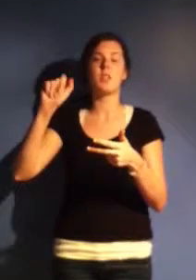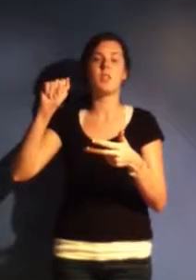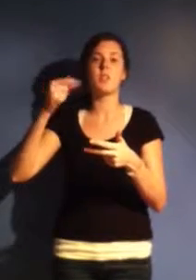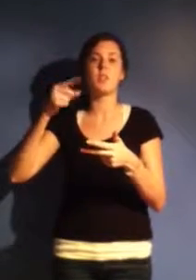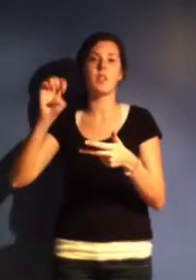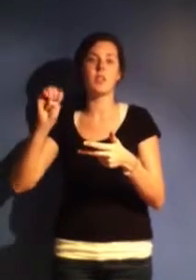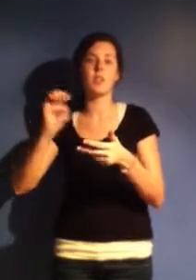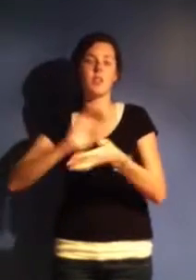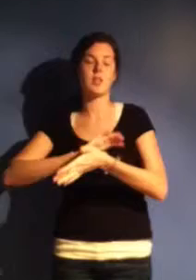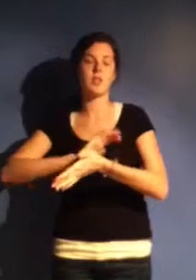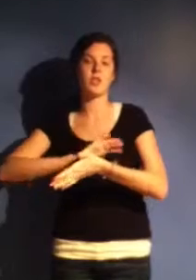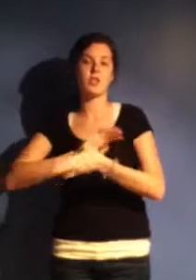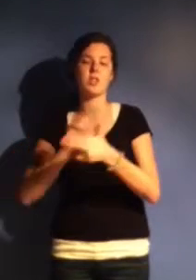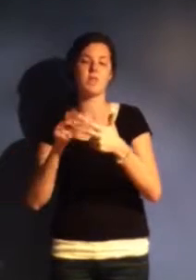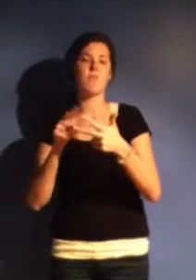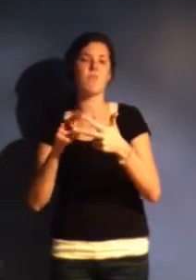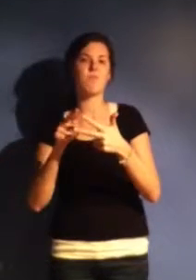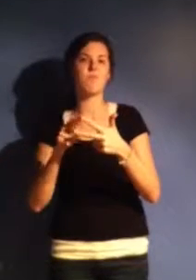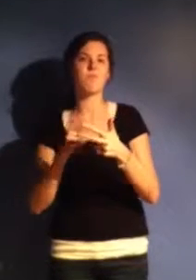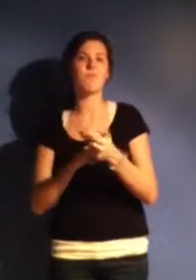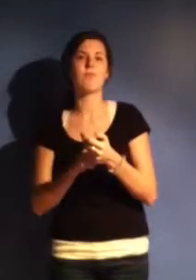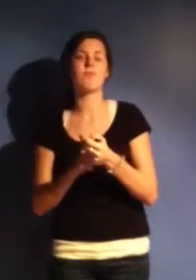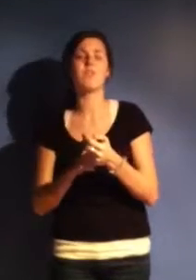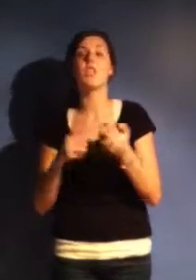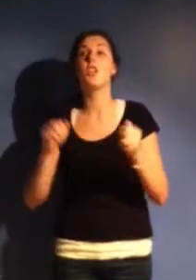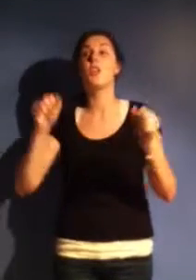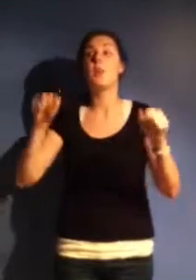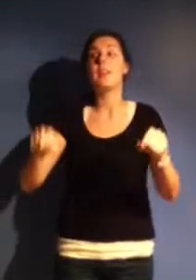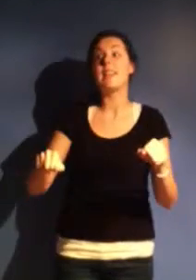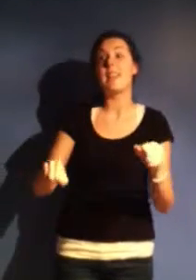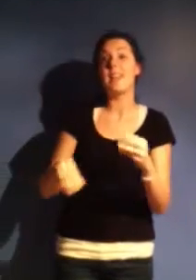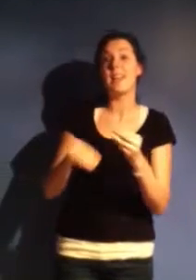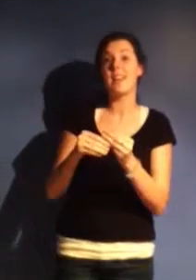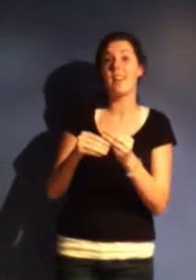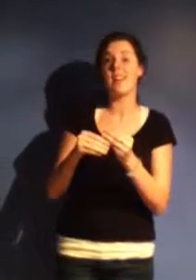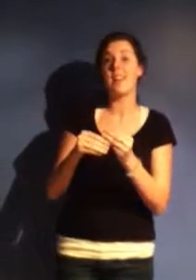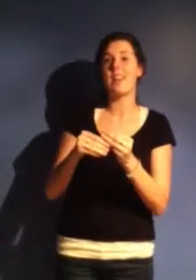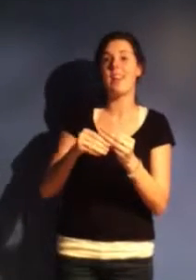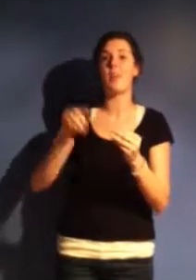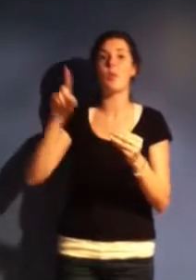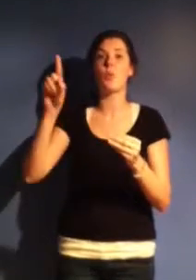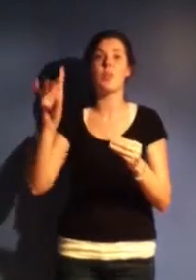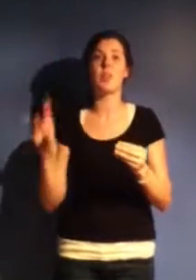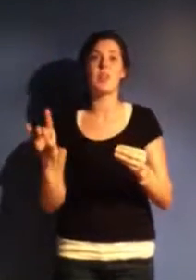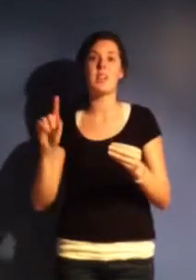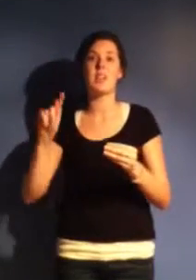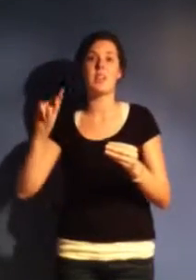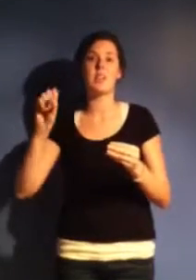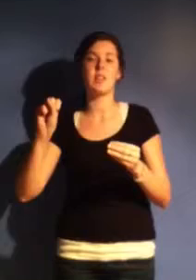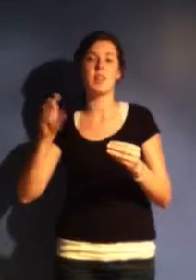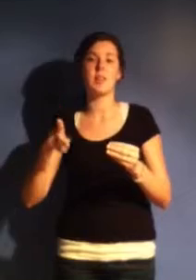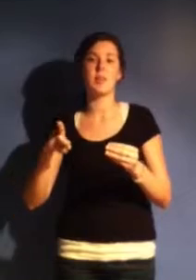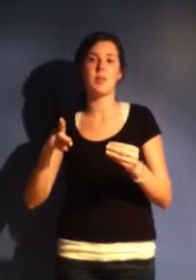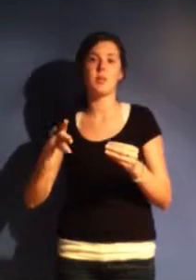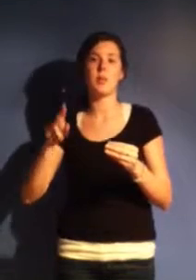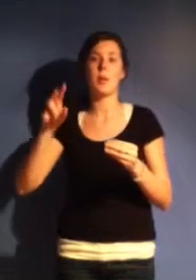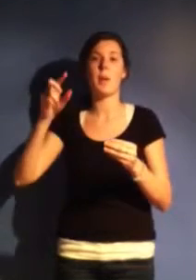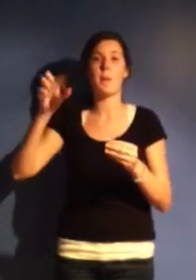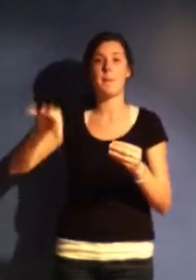approximately 1/8 of a teaspoon of pepper. You will also need, for the third cheese, 1/8 of a cup of